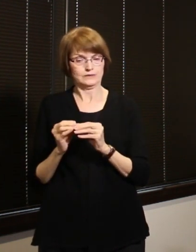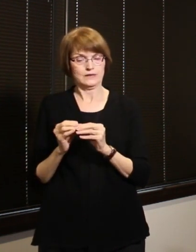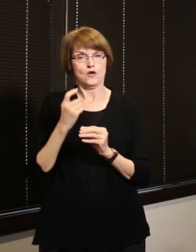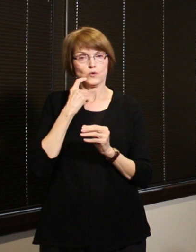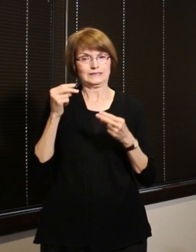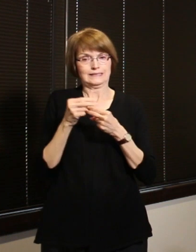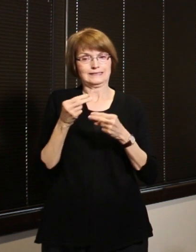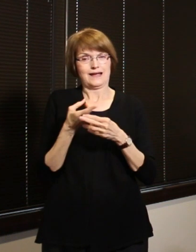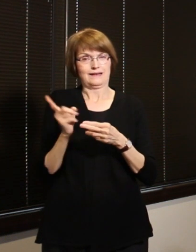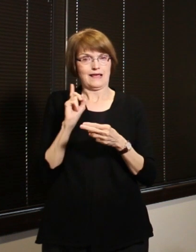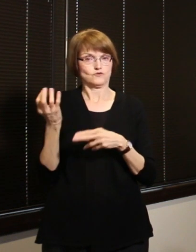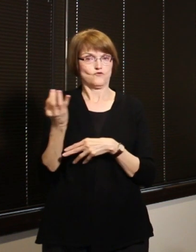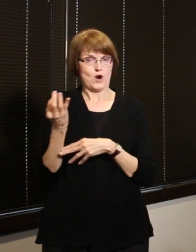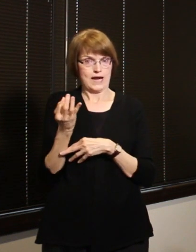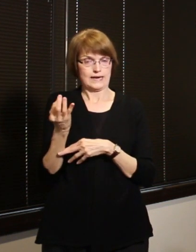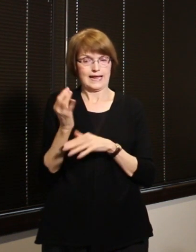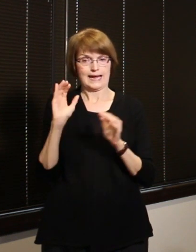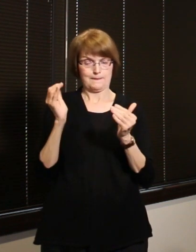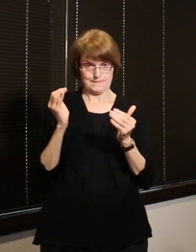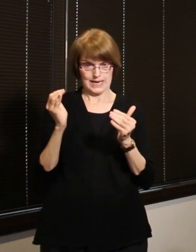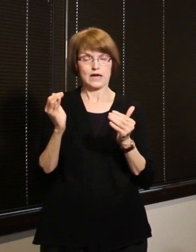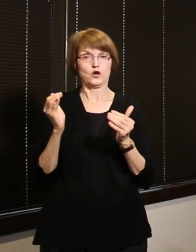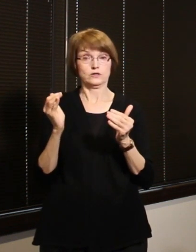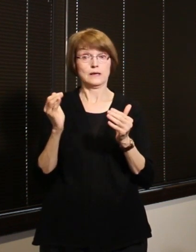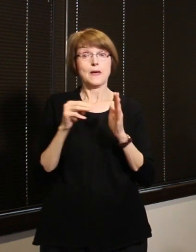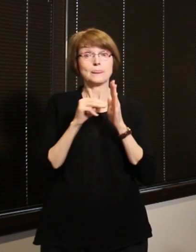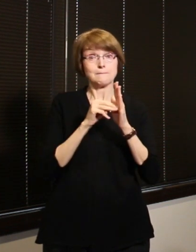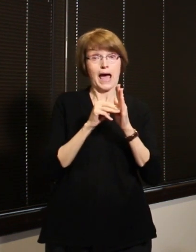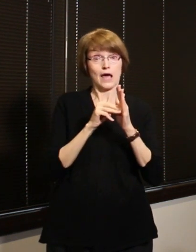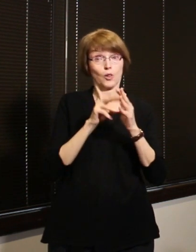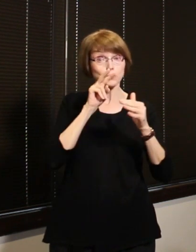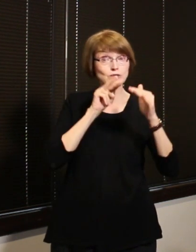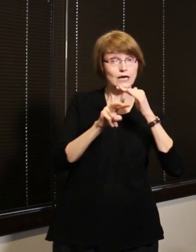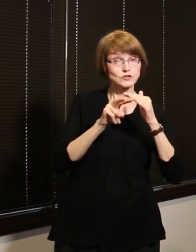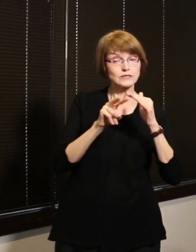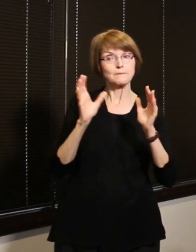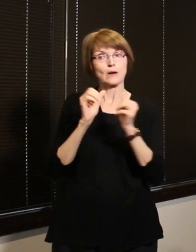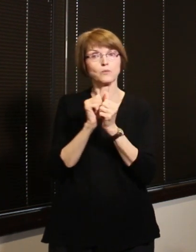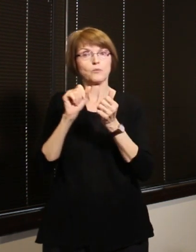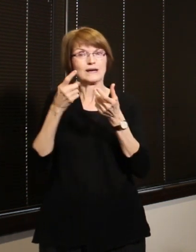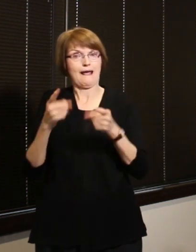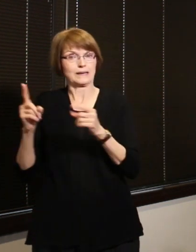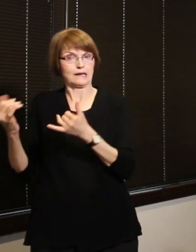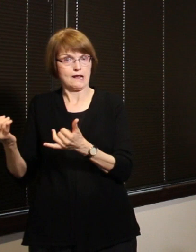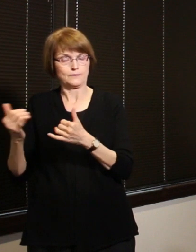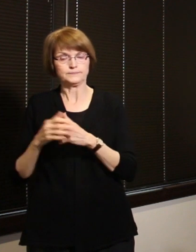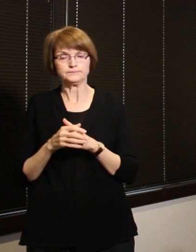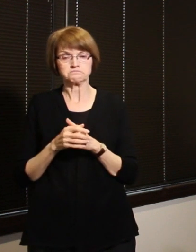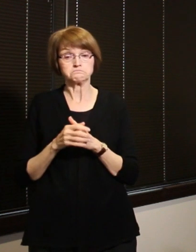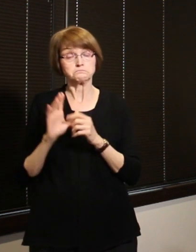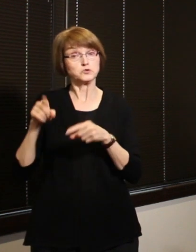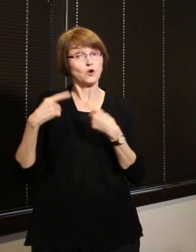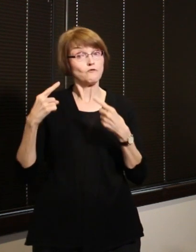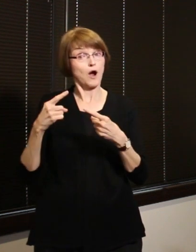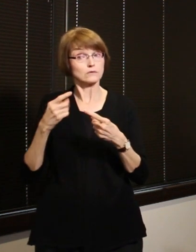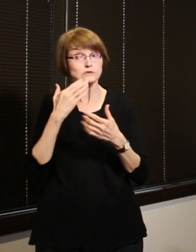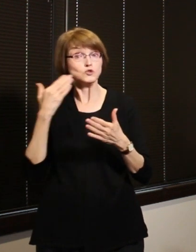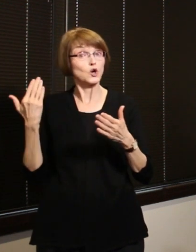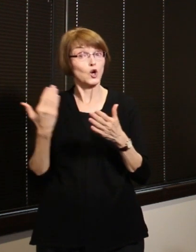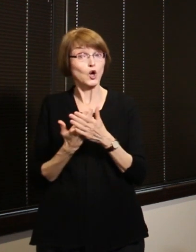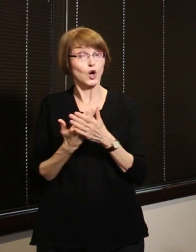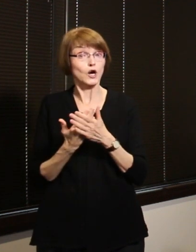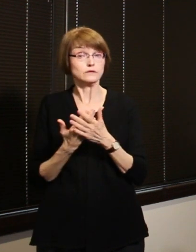from Friday of last week, where we compared how we were performing against our model. And so as you can see, we've done fairly well, and